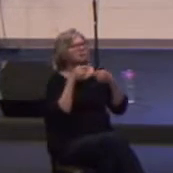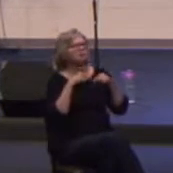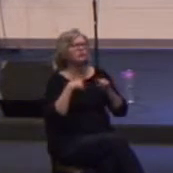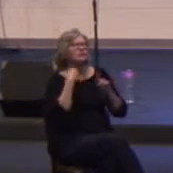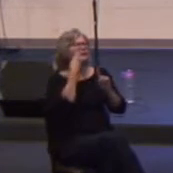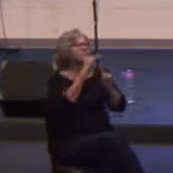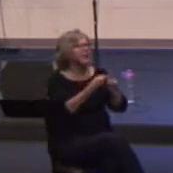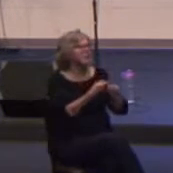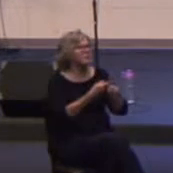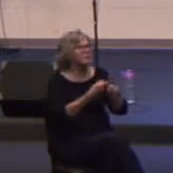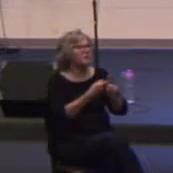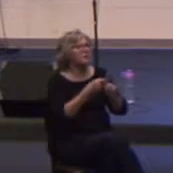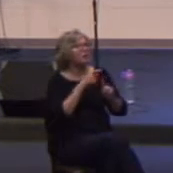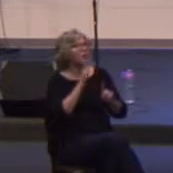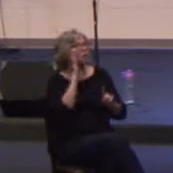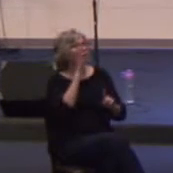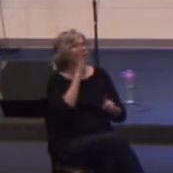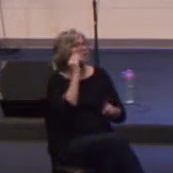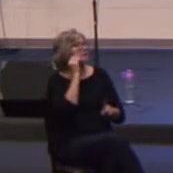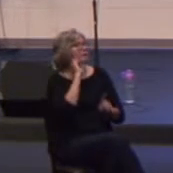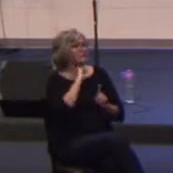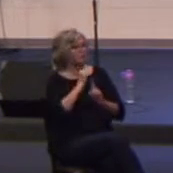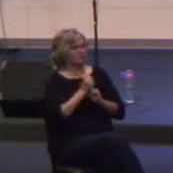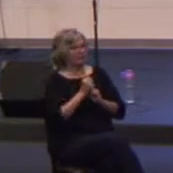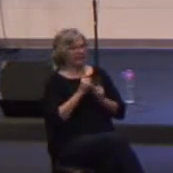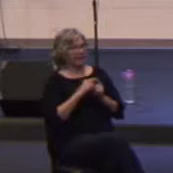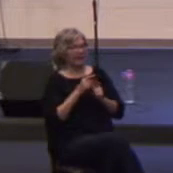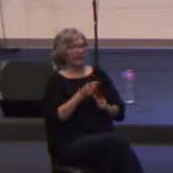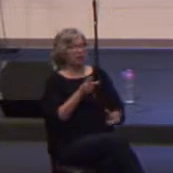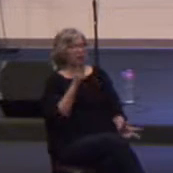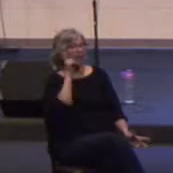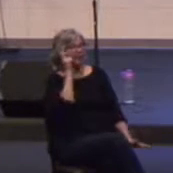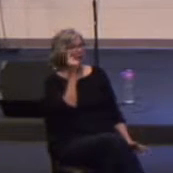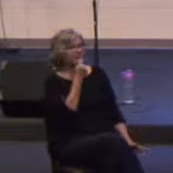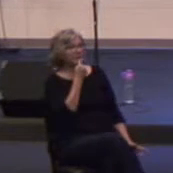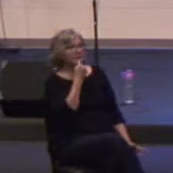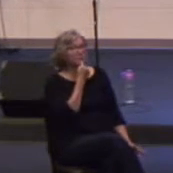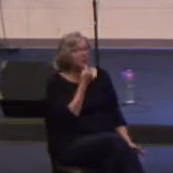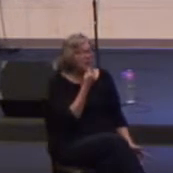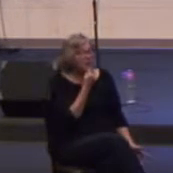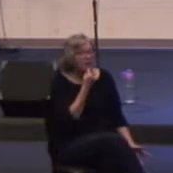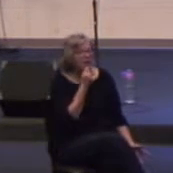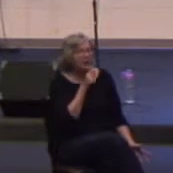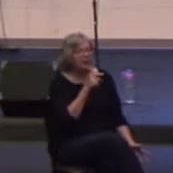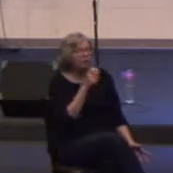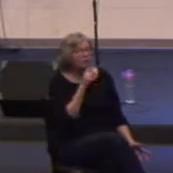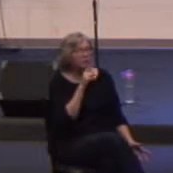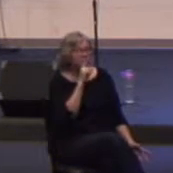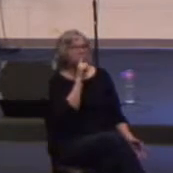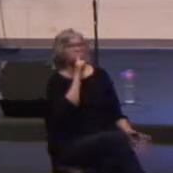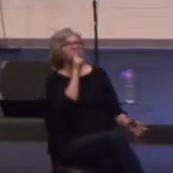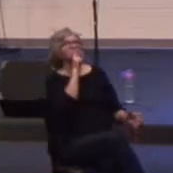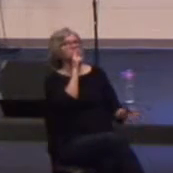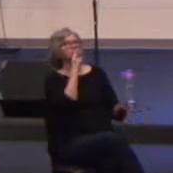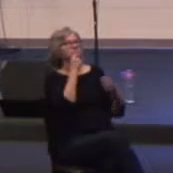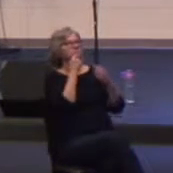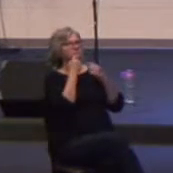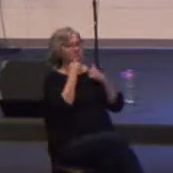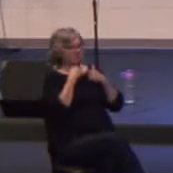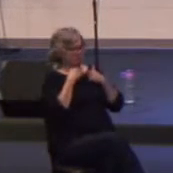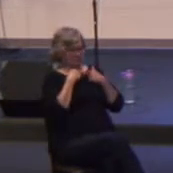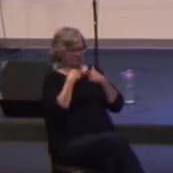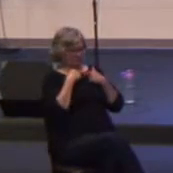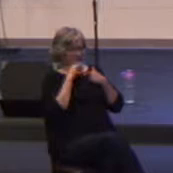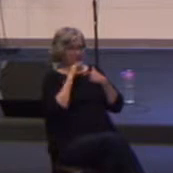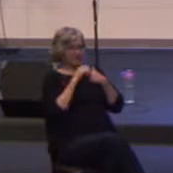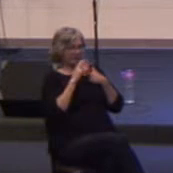be in a circumstance and you're going to hear some words come out of your mouth. And you're going to stop and go, oh man, those